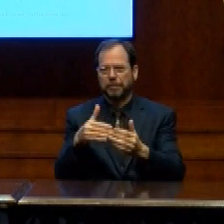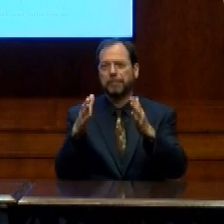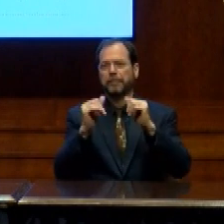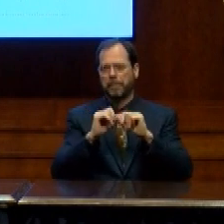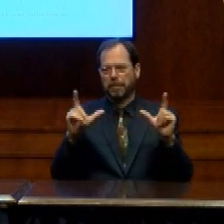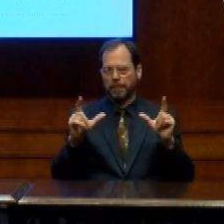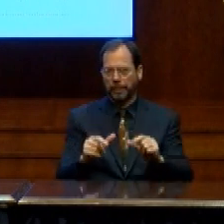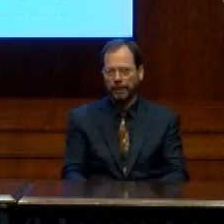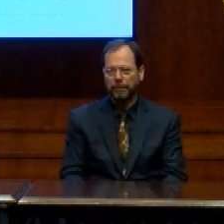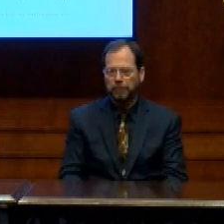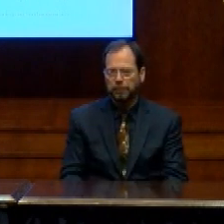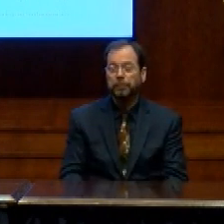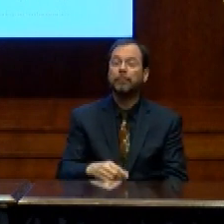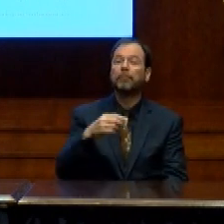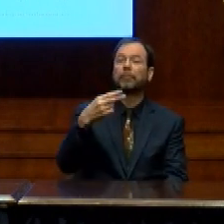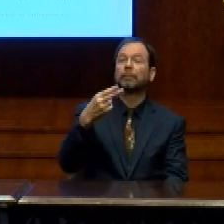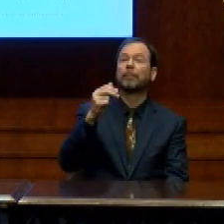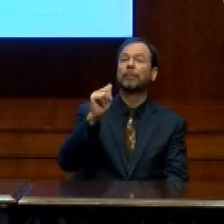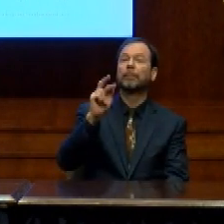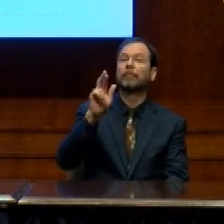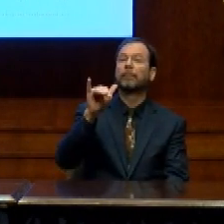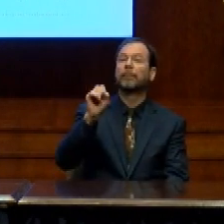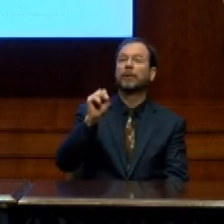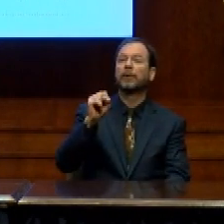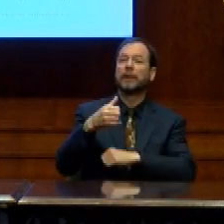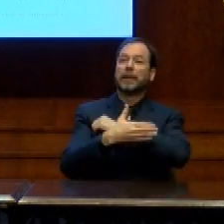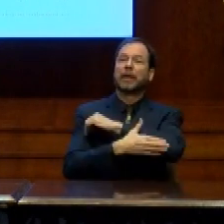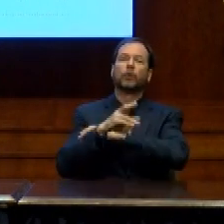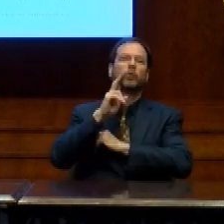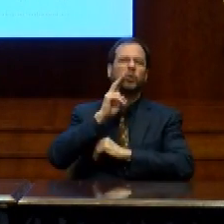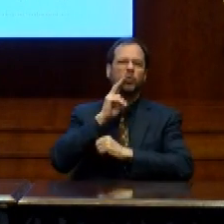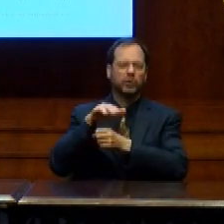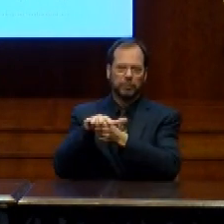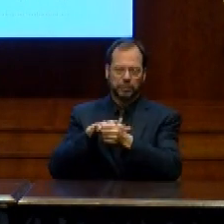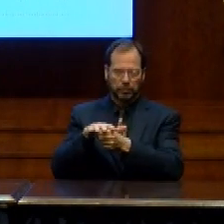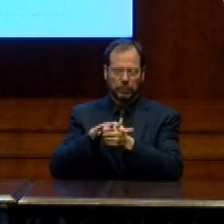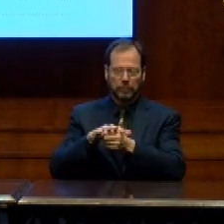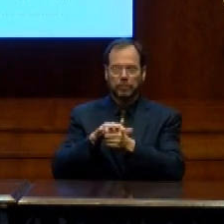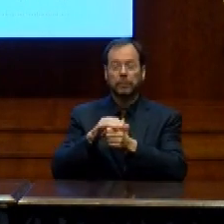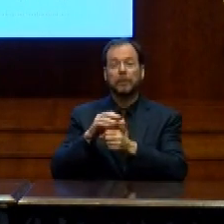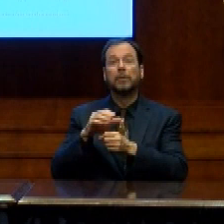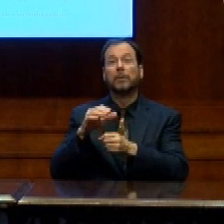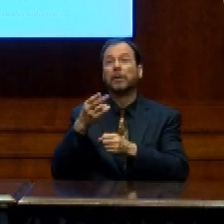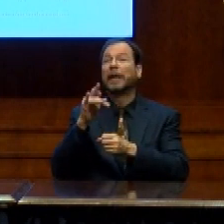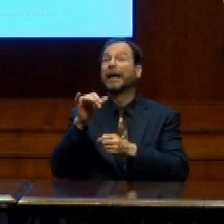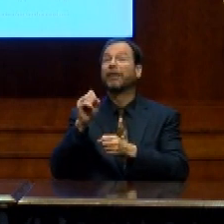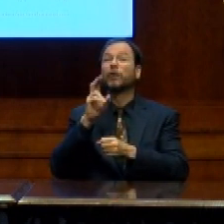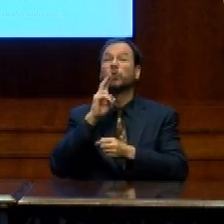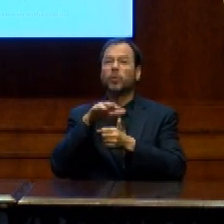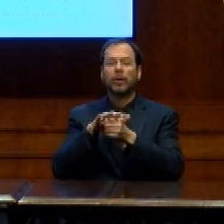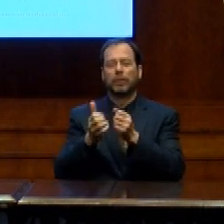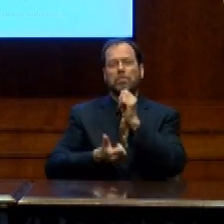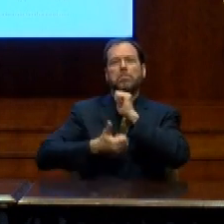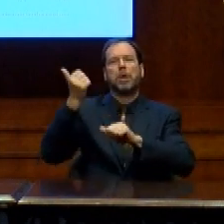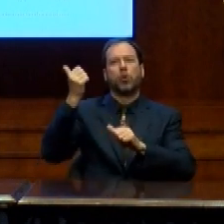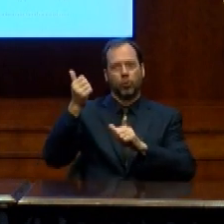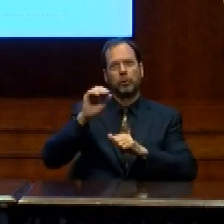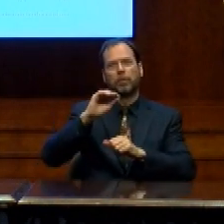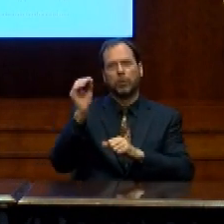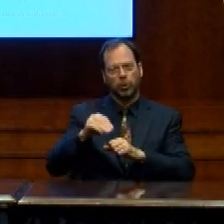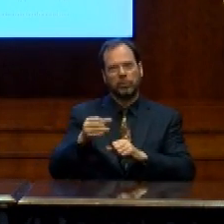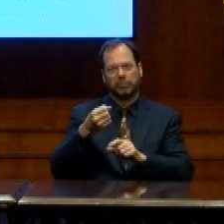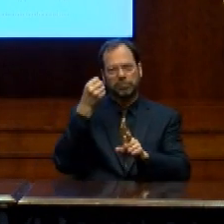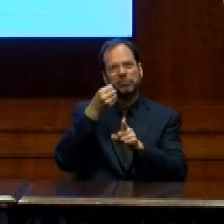slide. So this is Harris County. Many of you know that Harris County is the county that has the most people